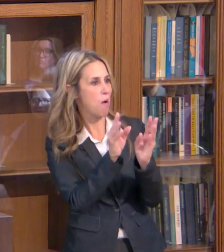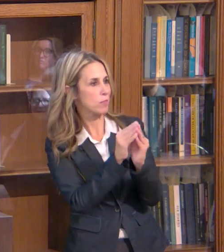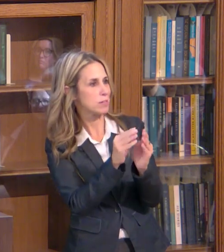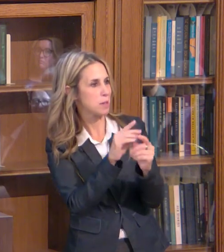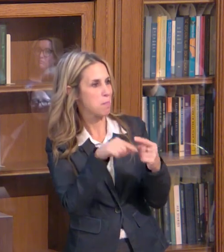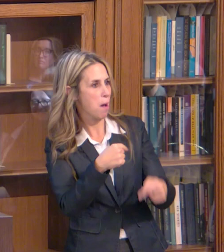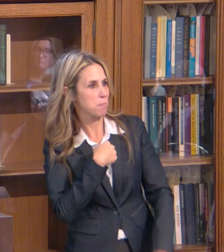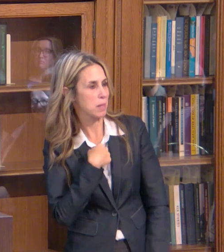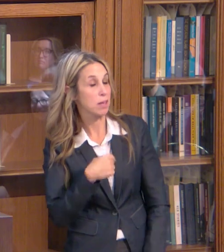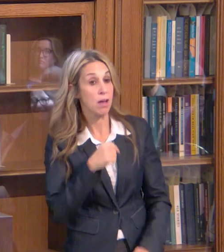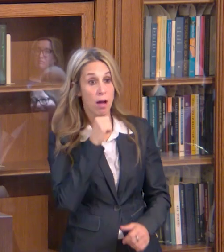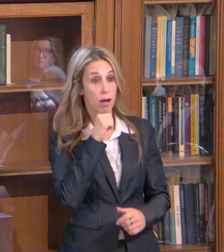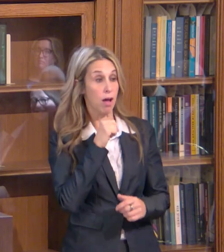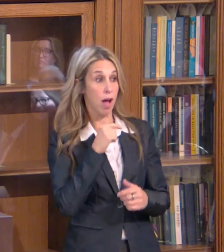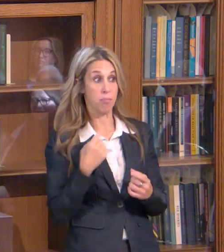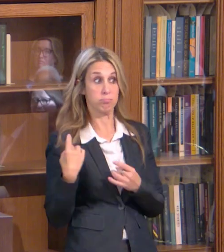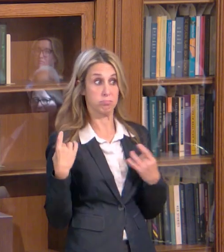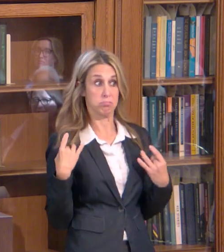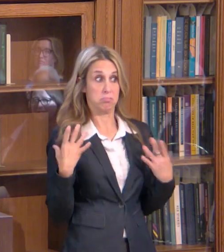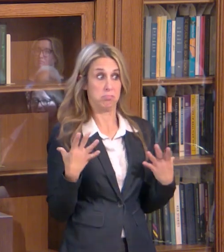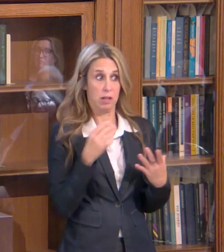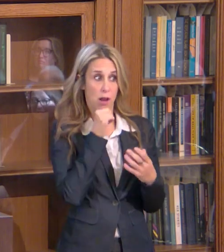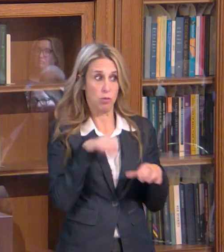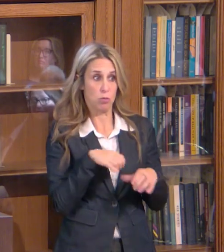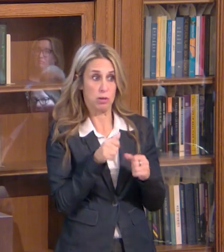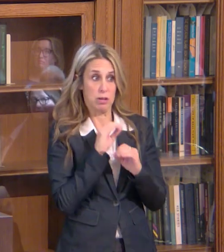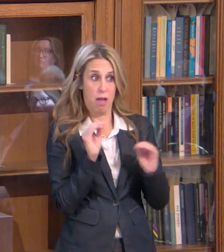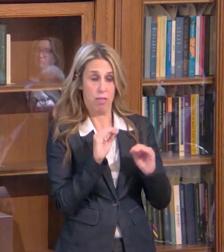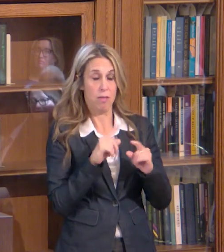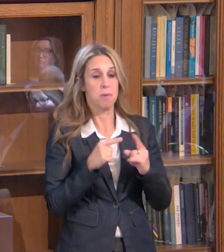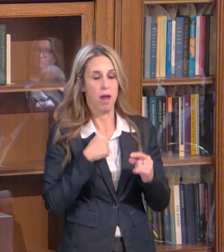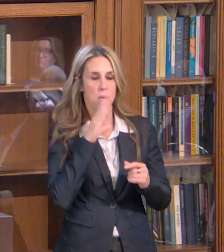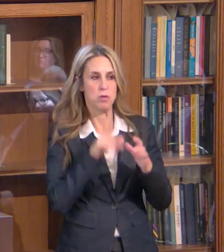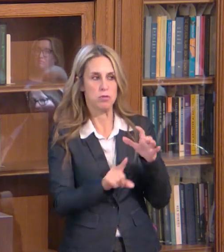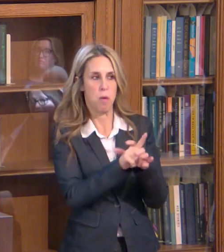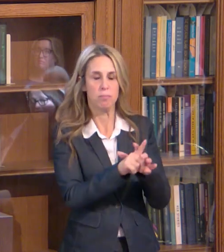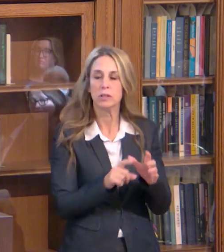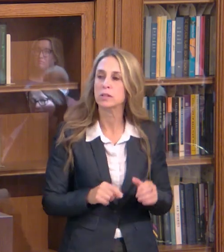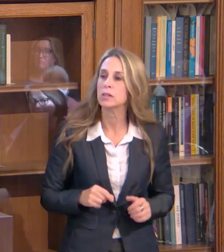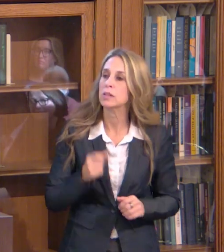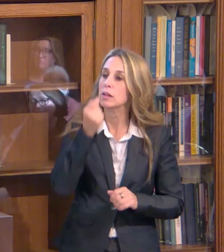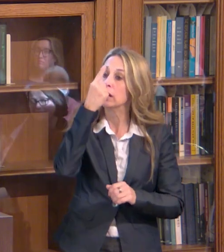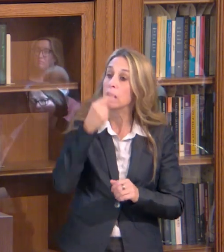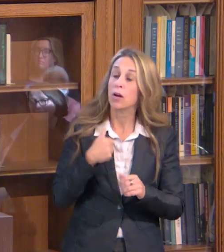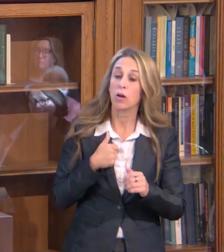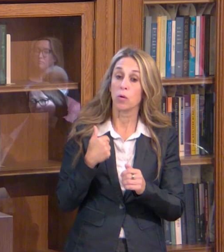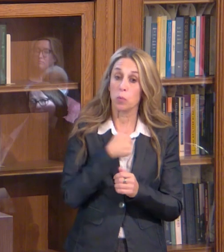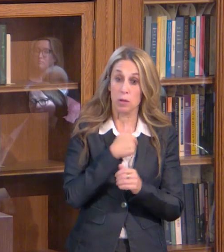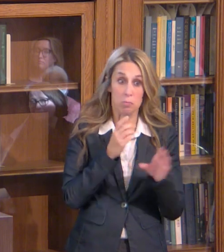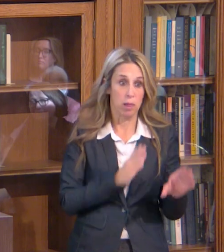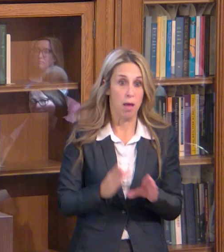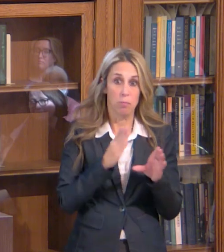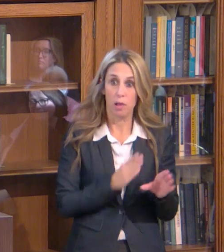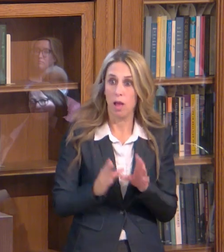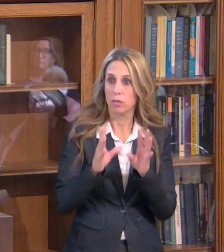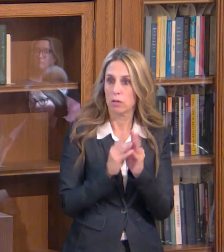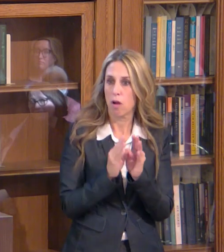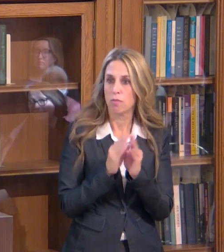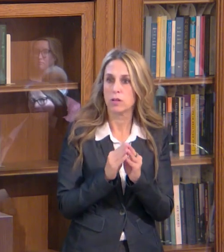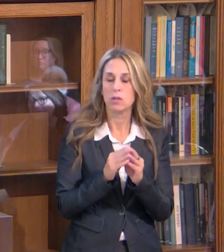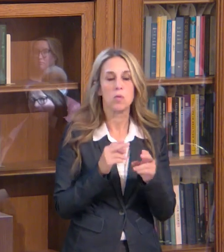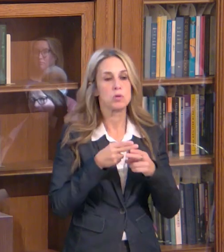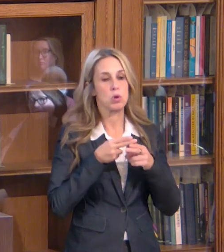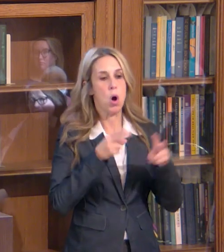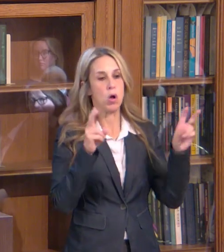anything but I'll be there and we set out and we planned the conference and the conference be entitled